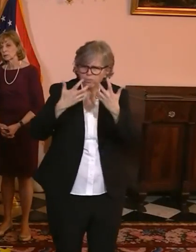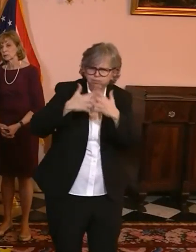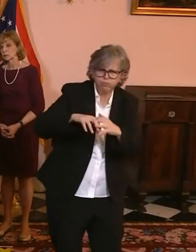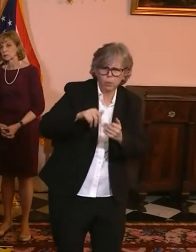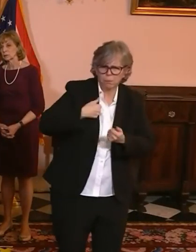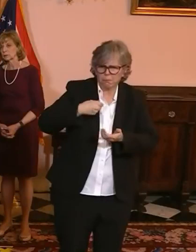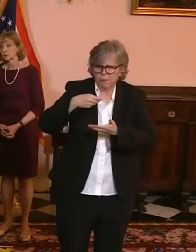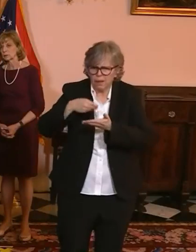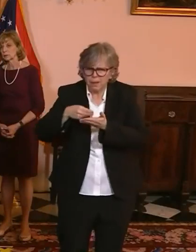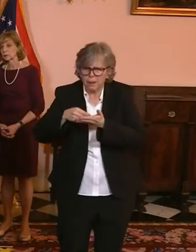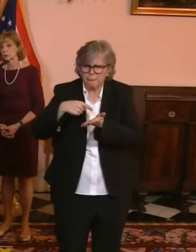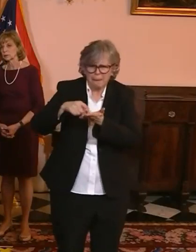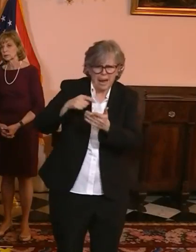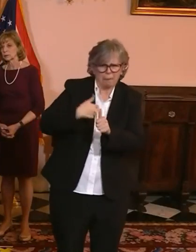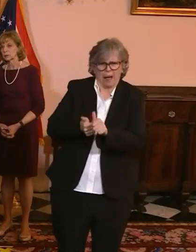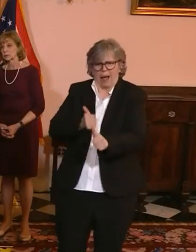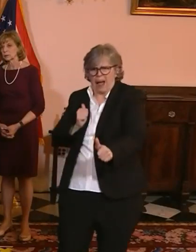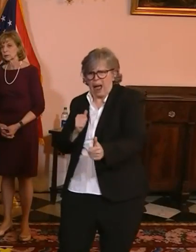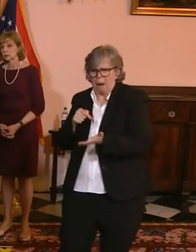your case.